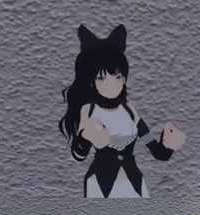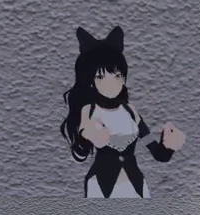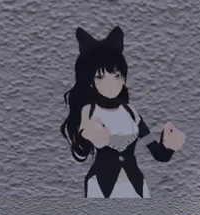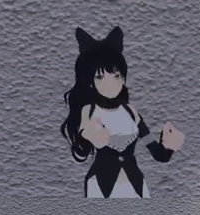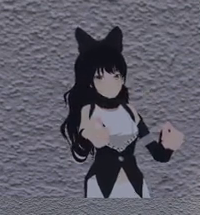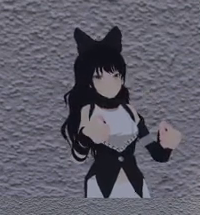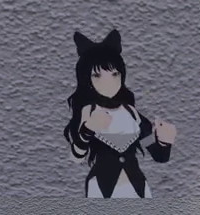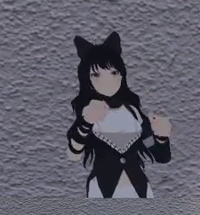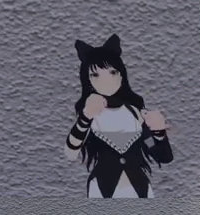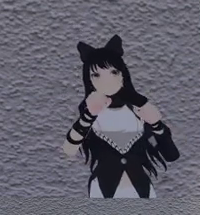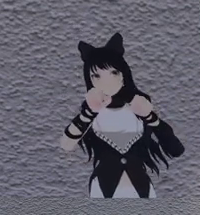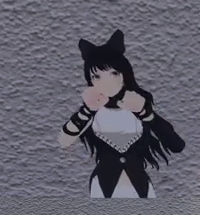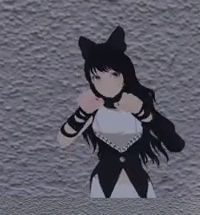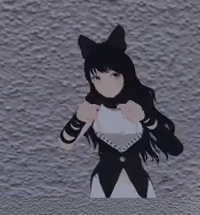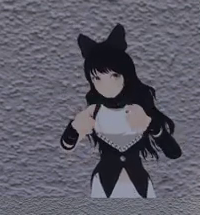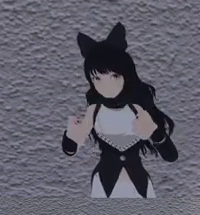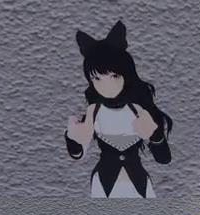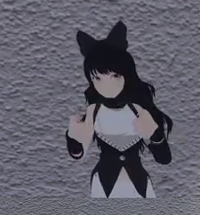Break.